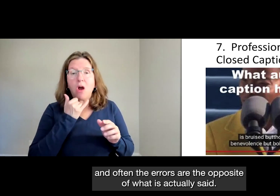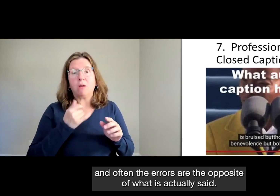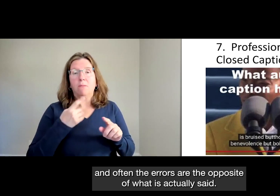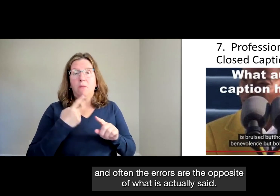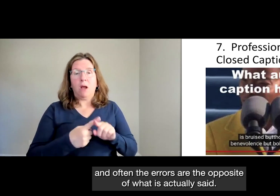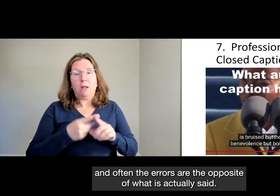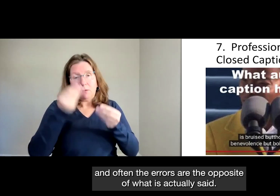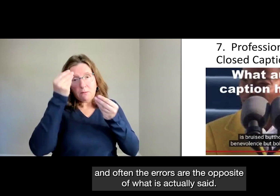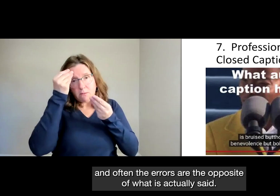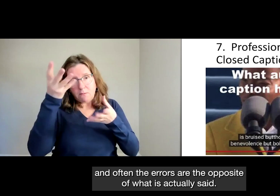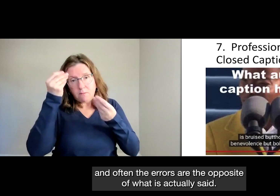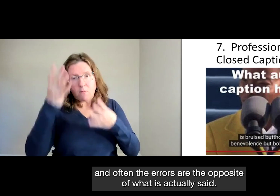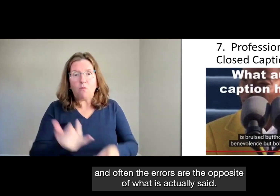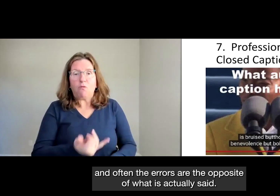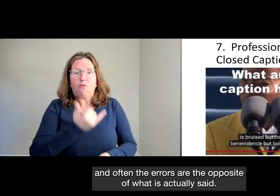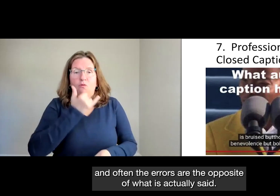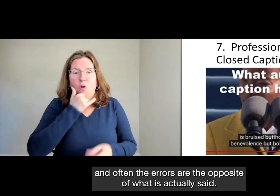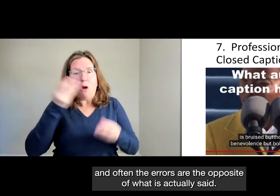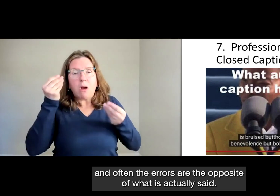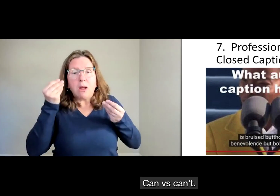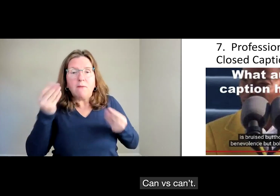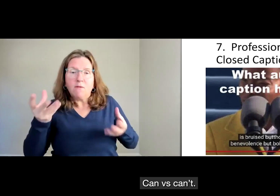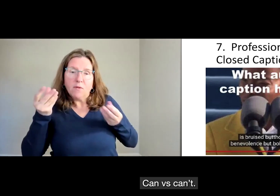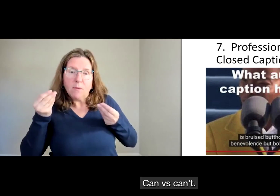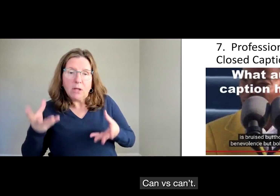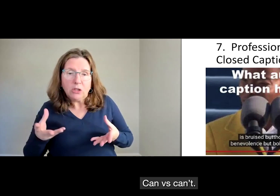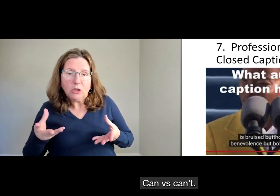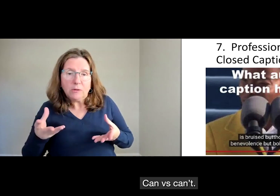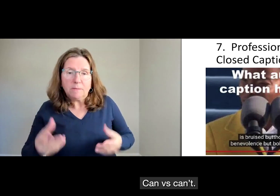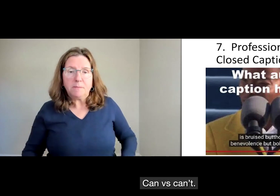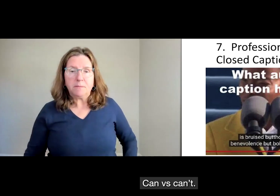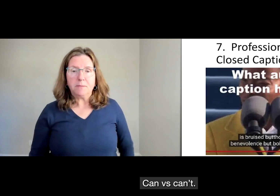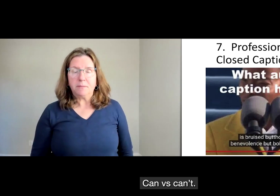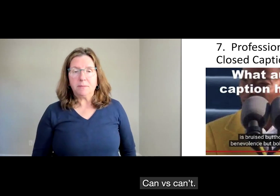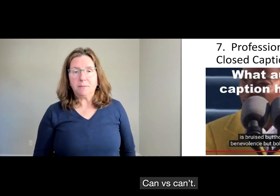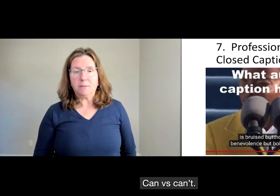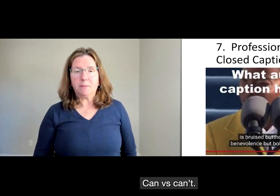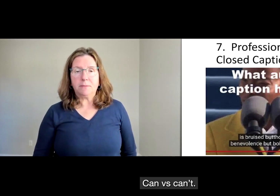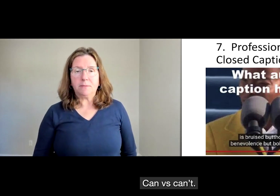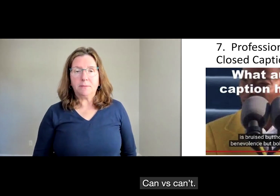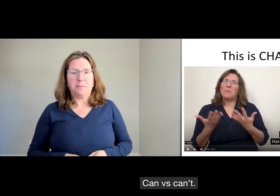the errors are the opposite of what is actually said. Can versus can't.